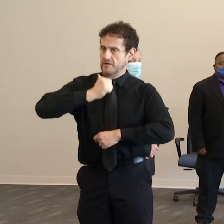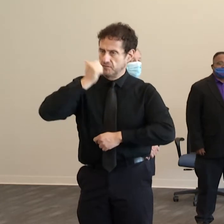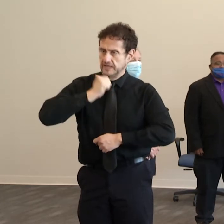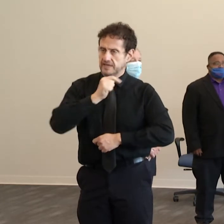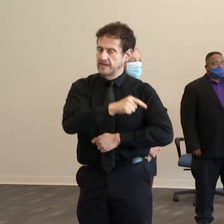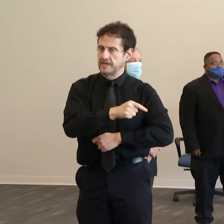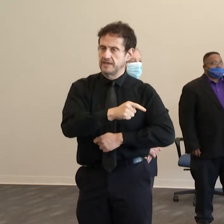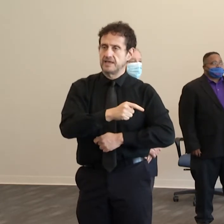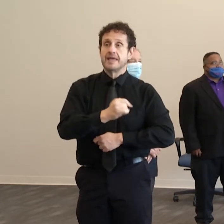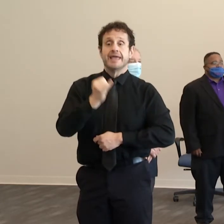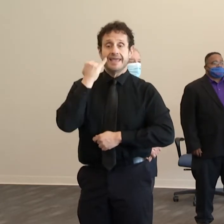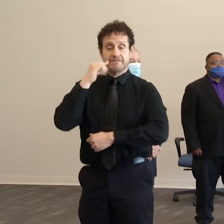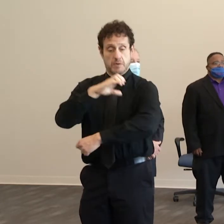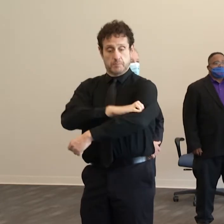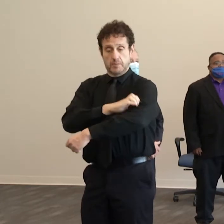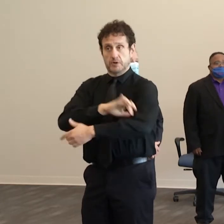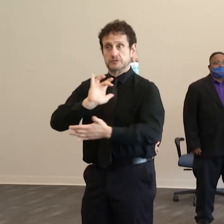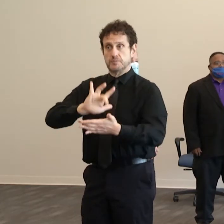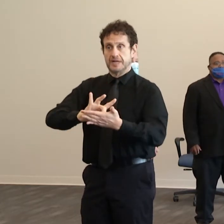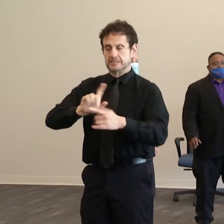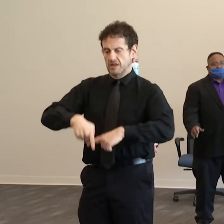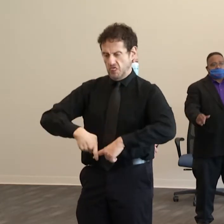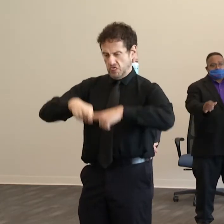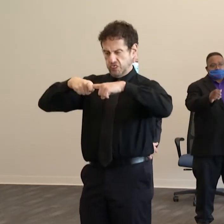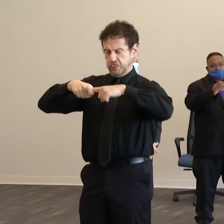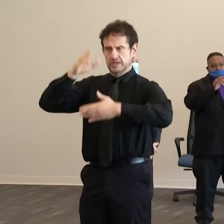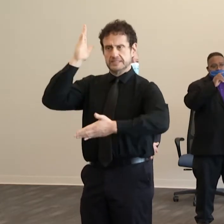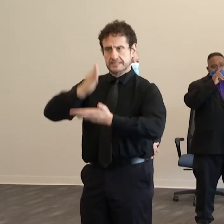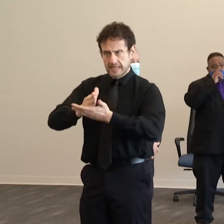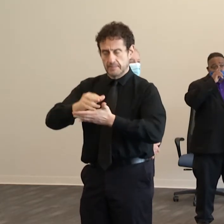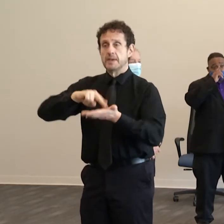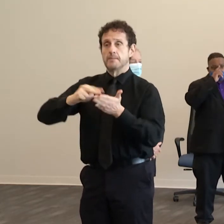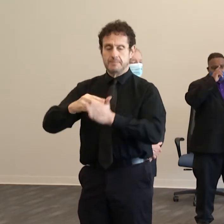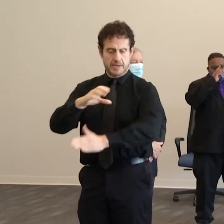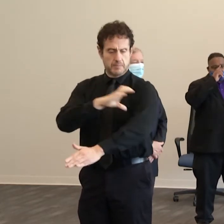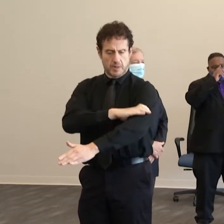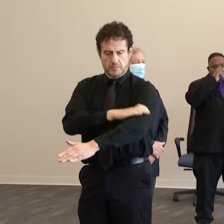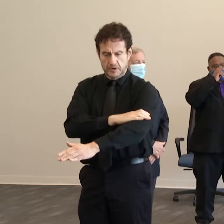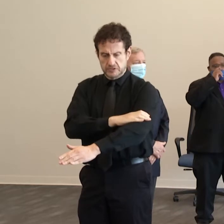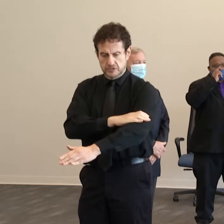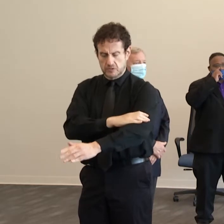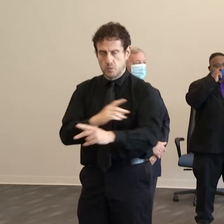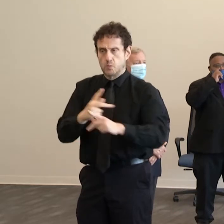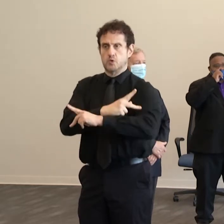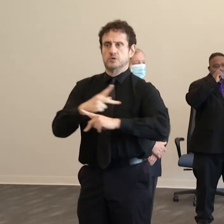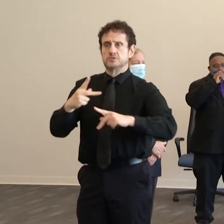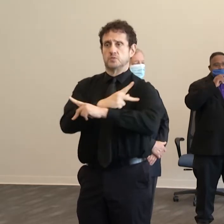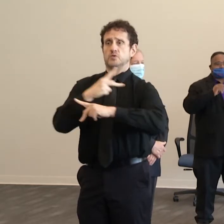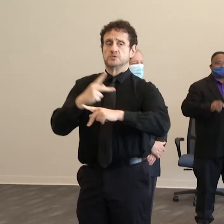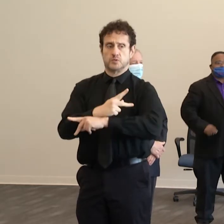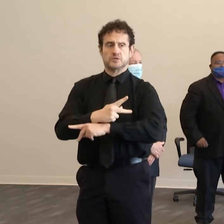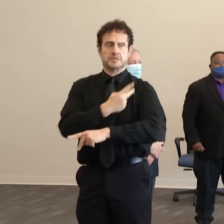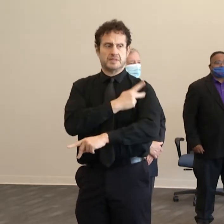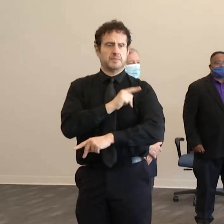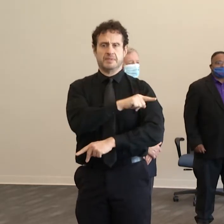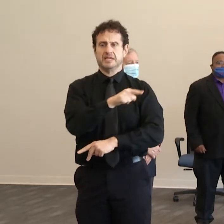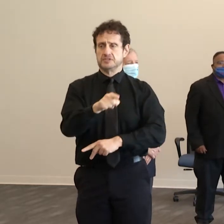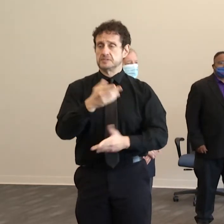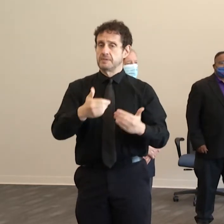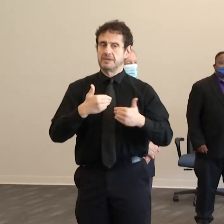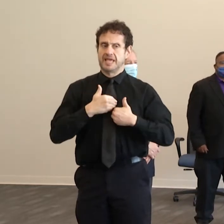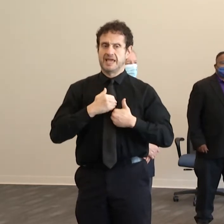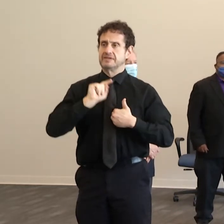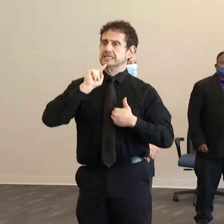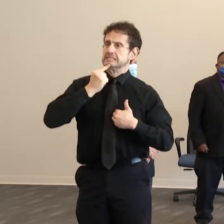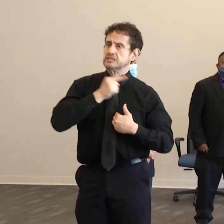Stopping antihypertensive medications for high blood pressure will allow blood pressure to rise and put my patients at risk for stroke and the